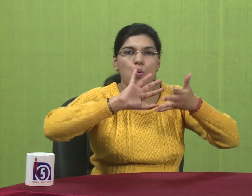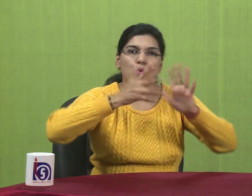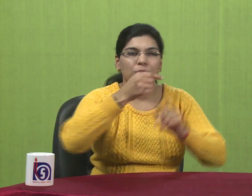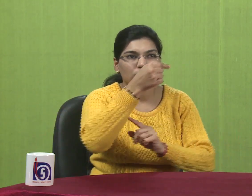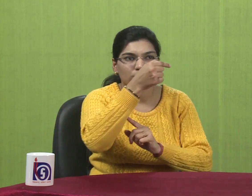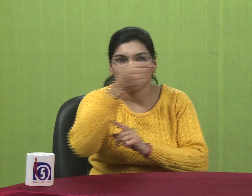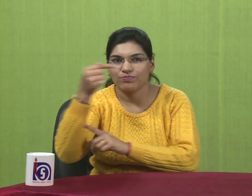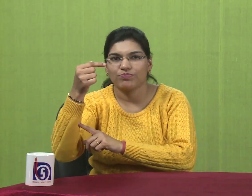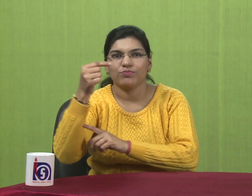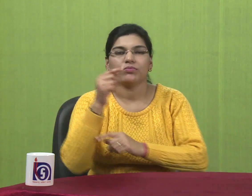option.